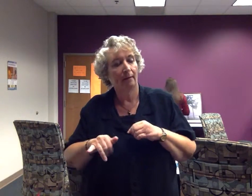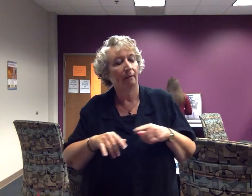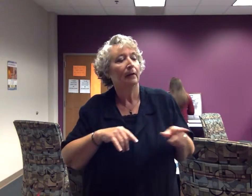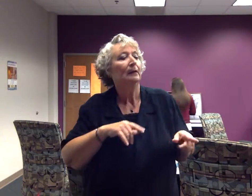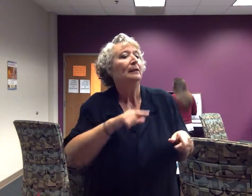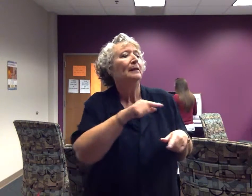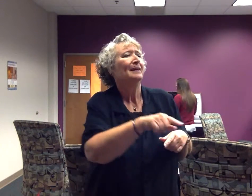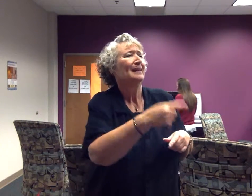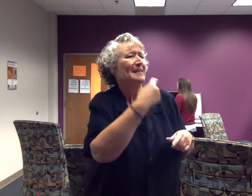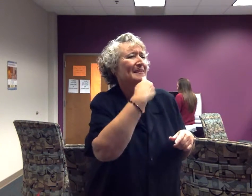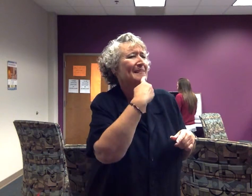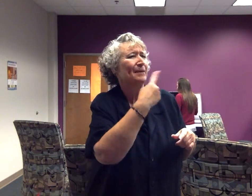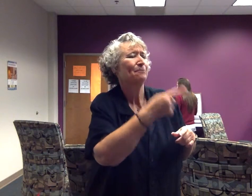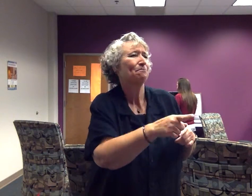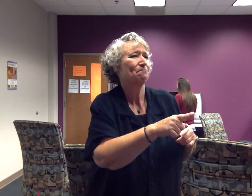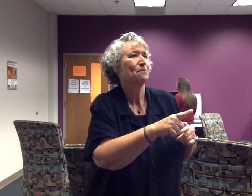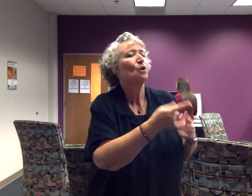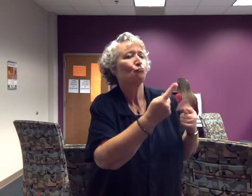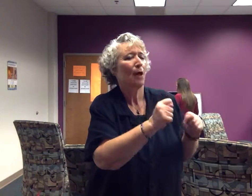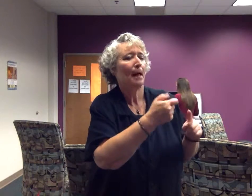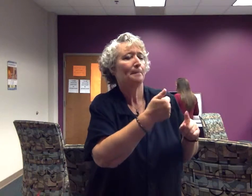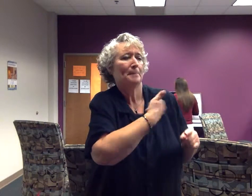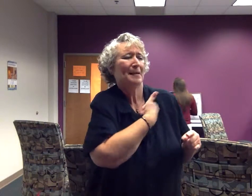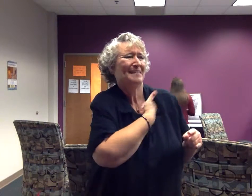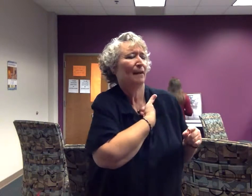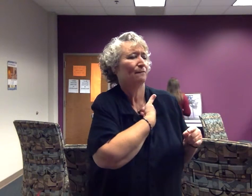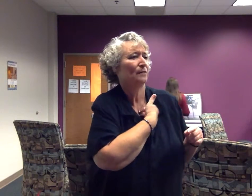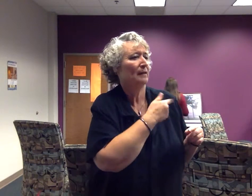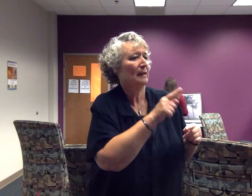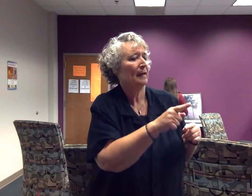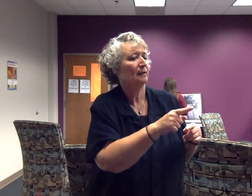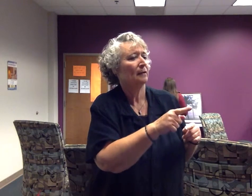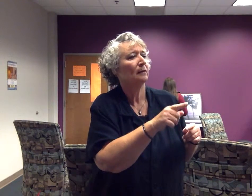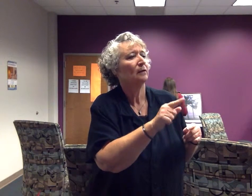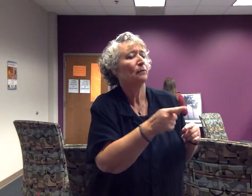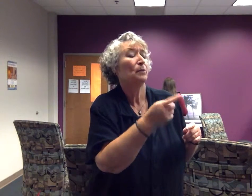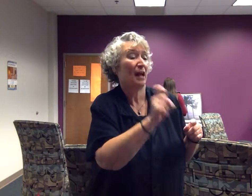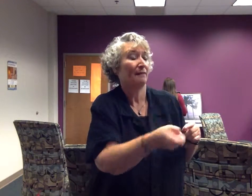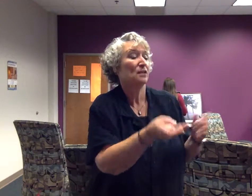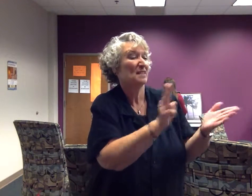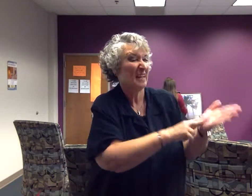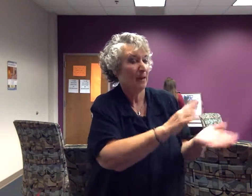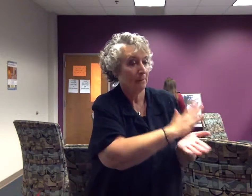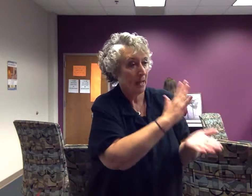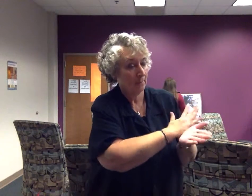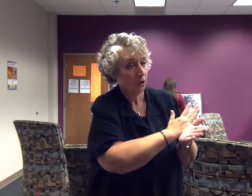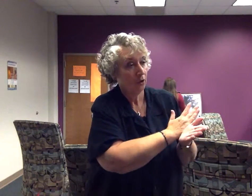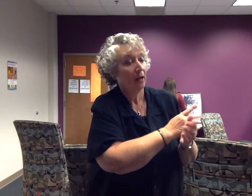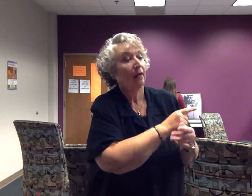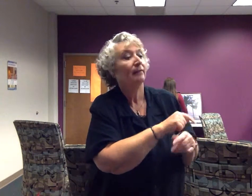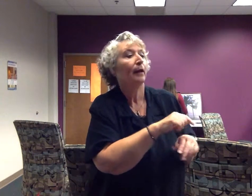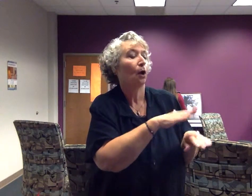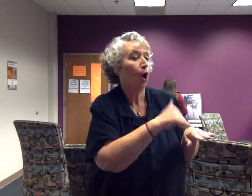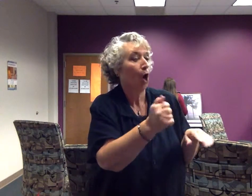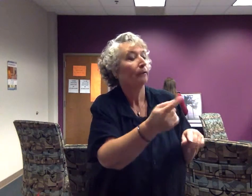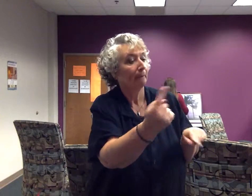up on the login sheet, and then they would call you down individually. Okay. And they were taking too long, and by that time, school